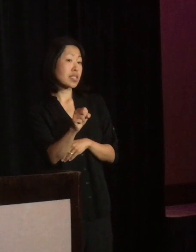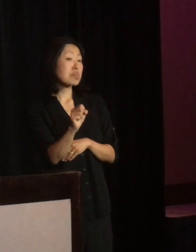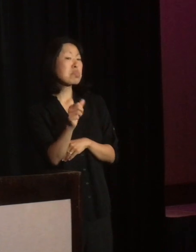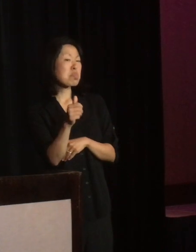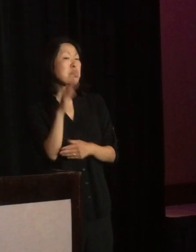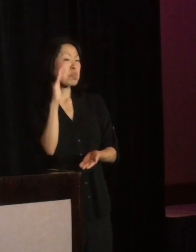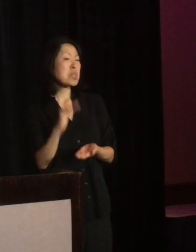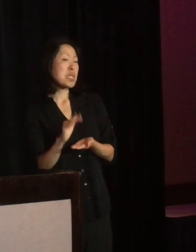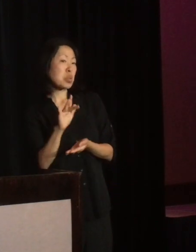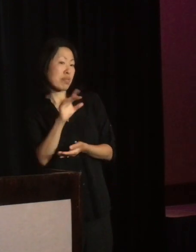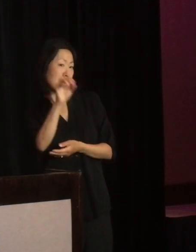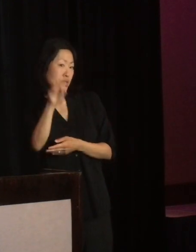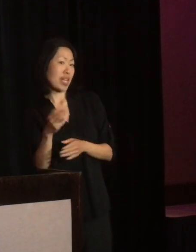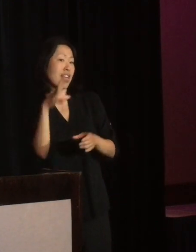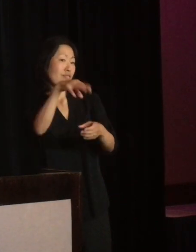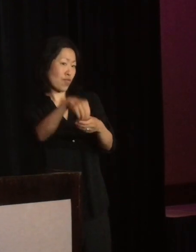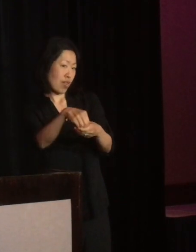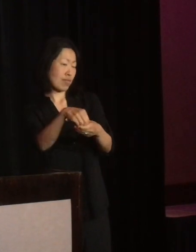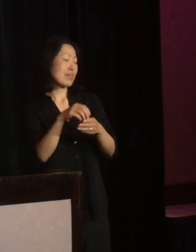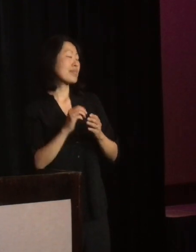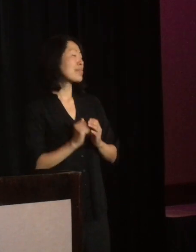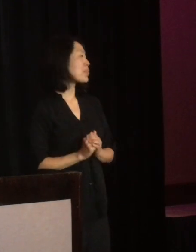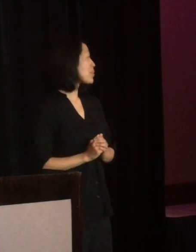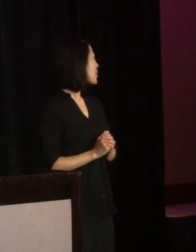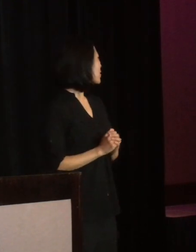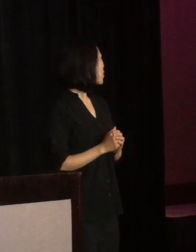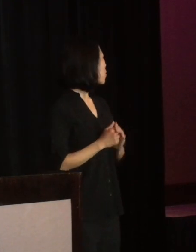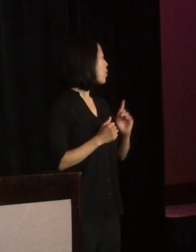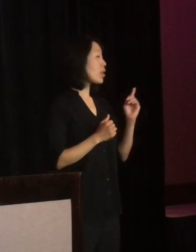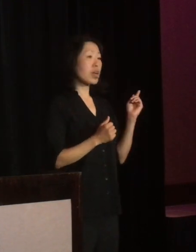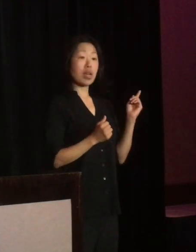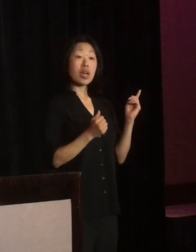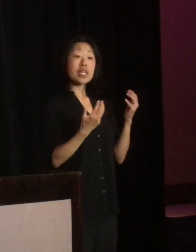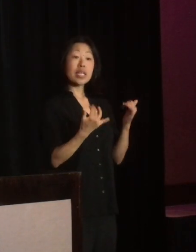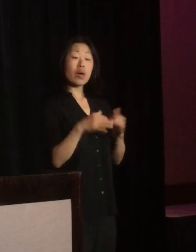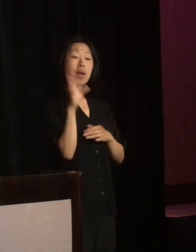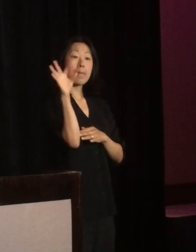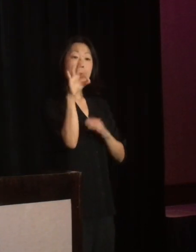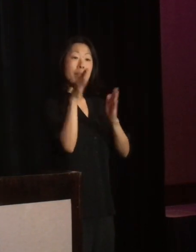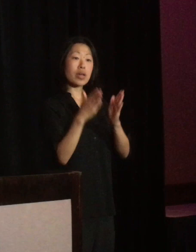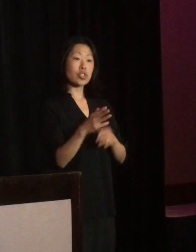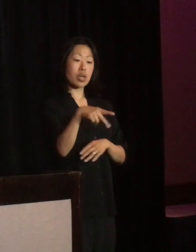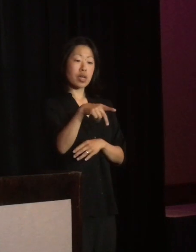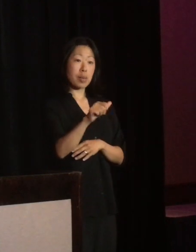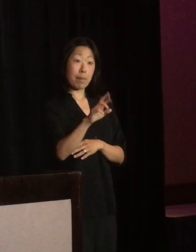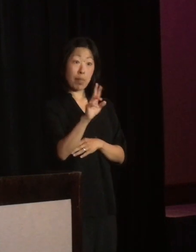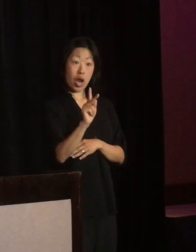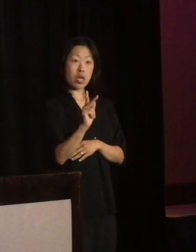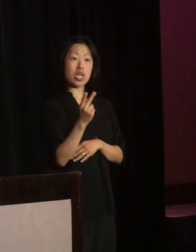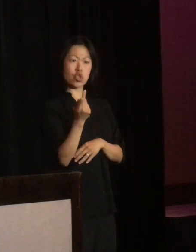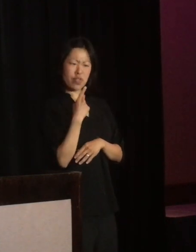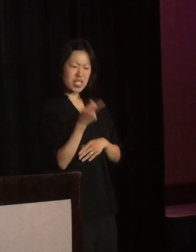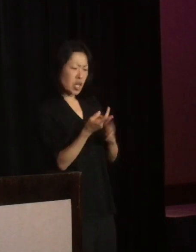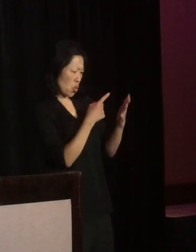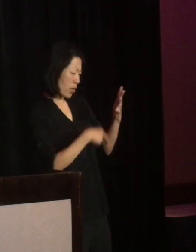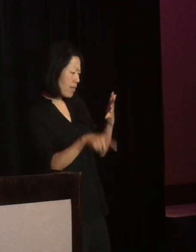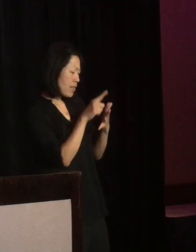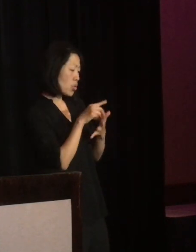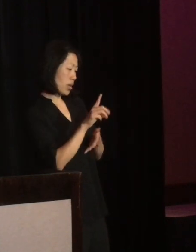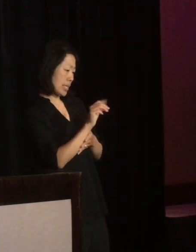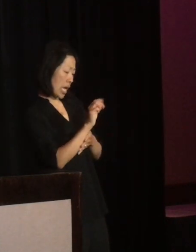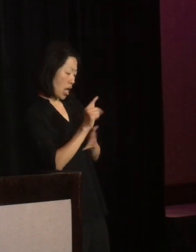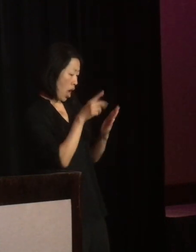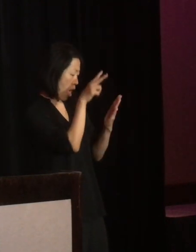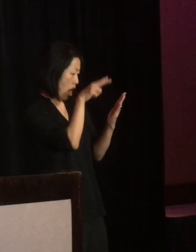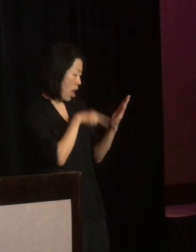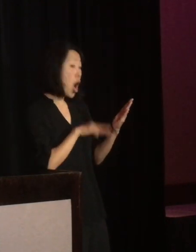So what I want to say about this is, according to Pastor Park, when we looked at the data, was like, oh my gosh, when South Koreans